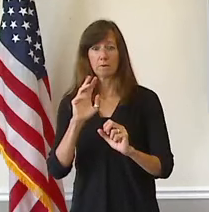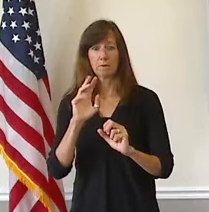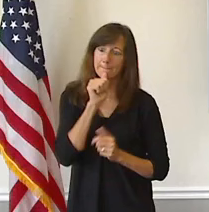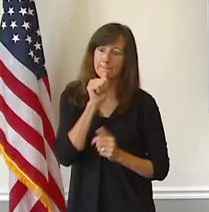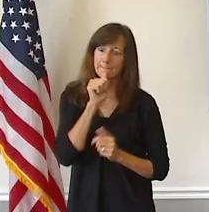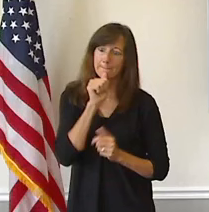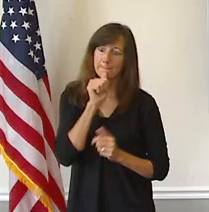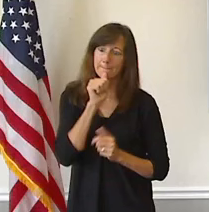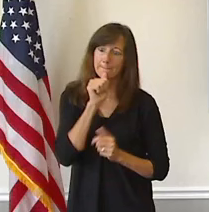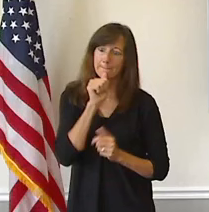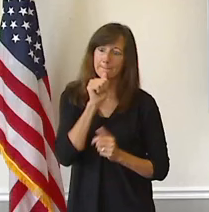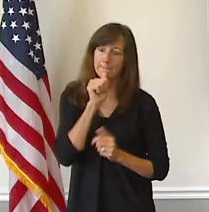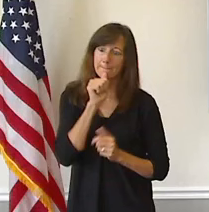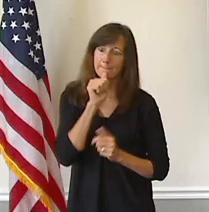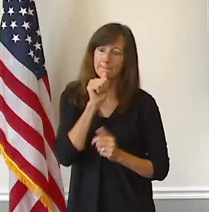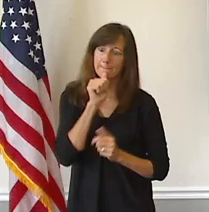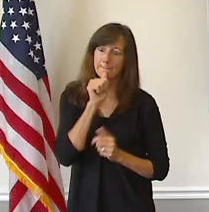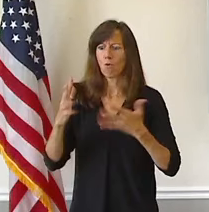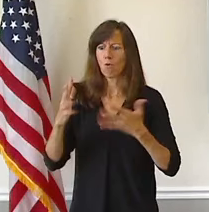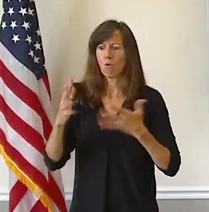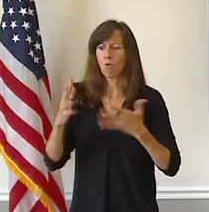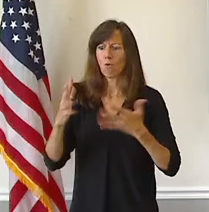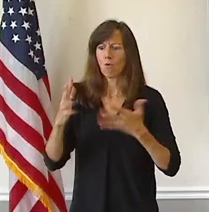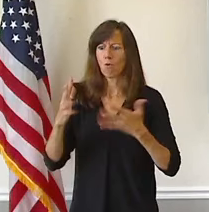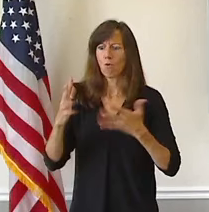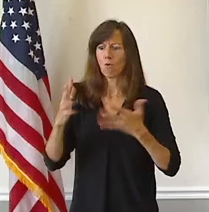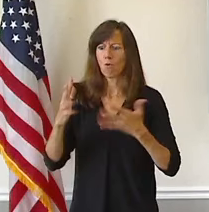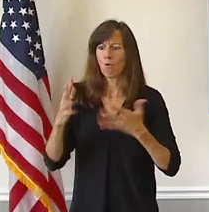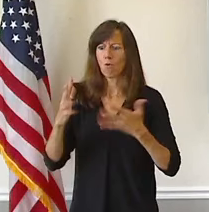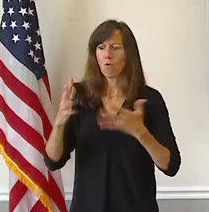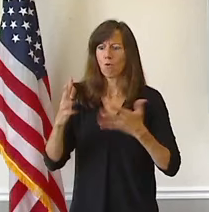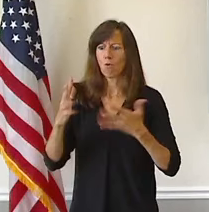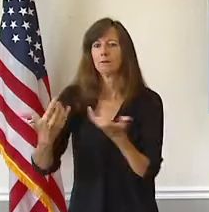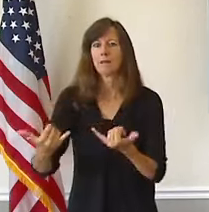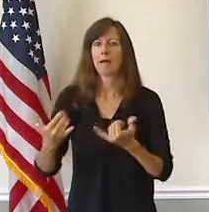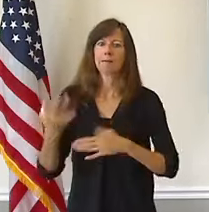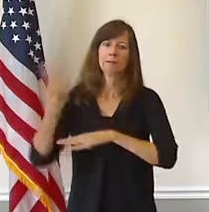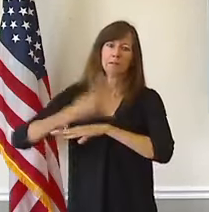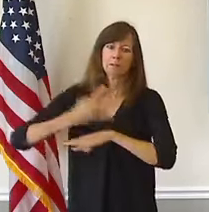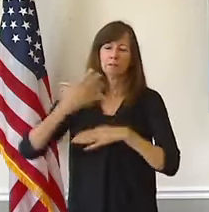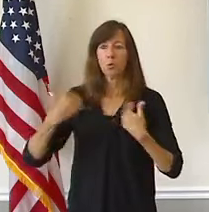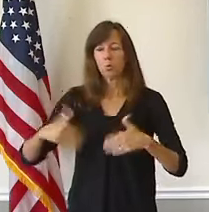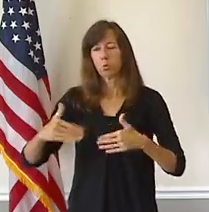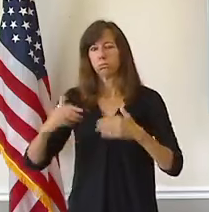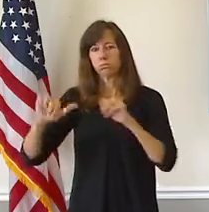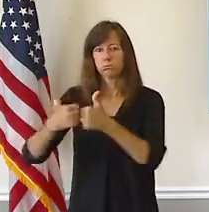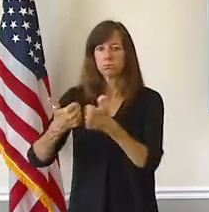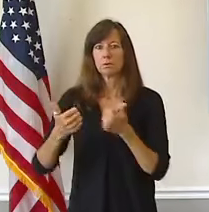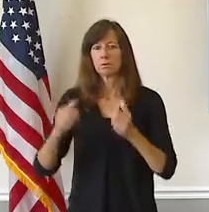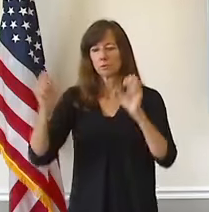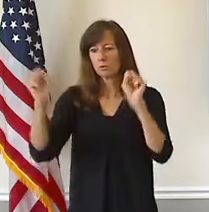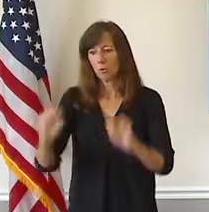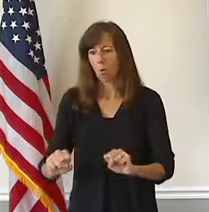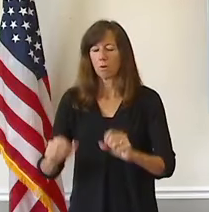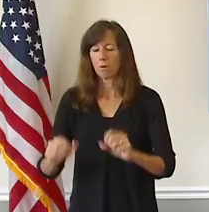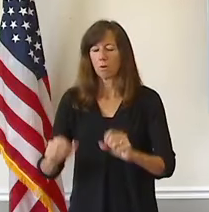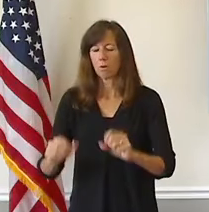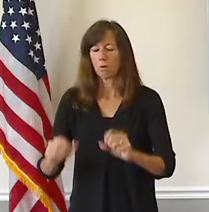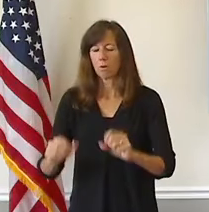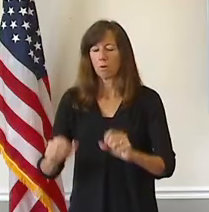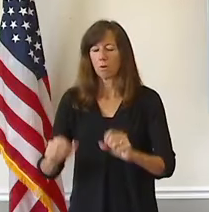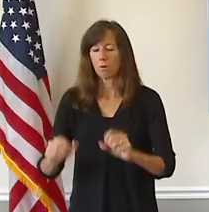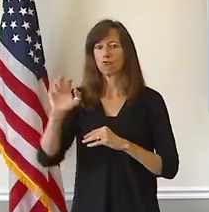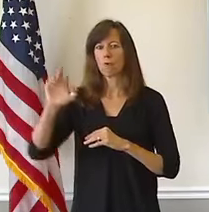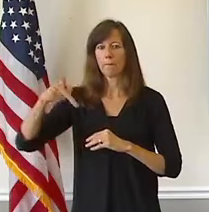enough challenges. Just as a reference, of course, in response to this tropical storm,